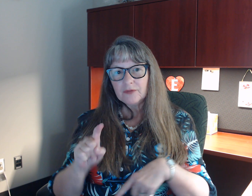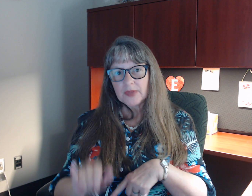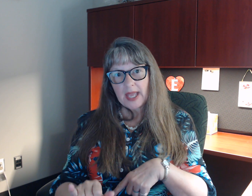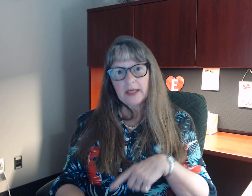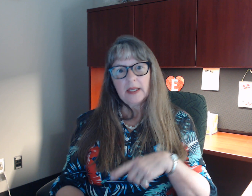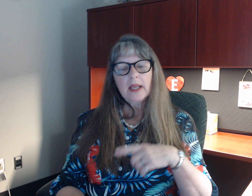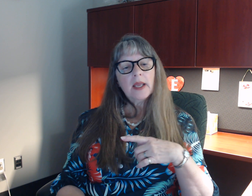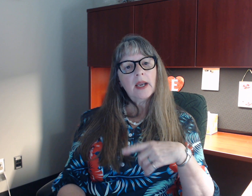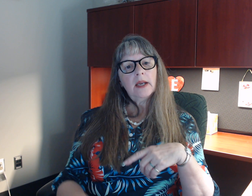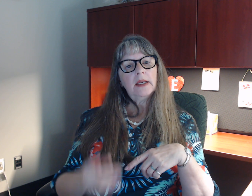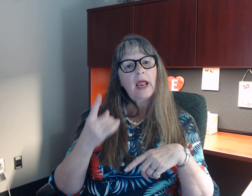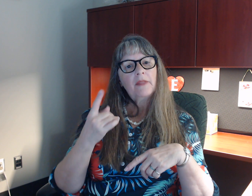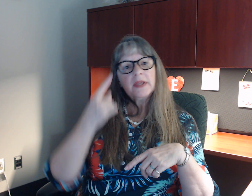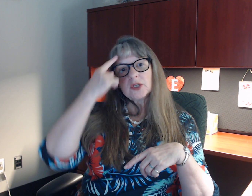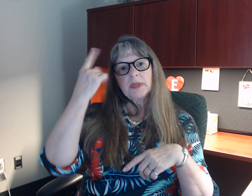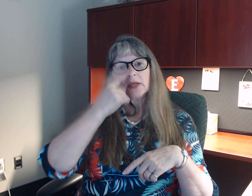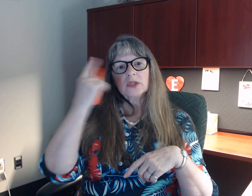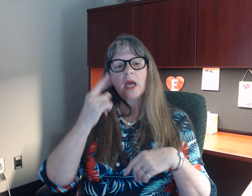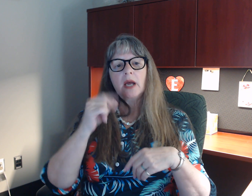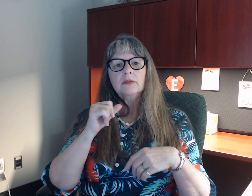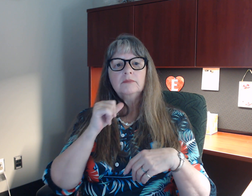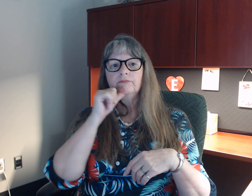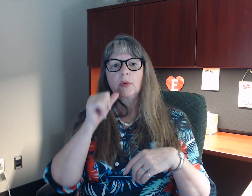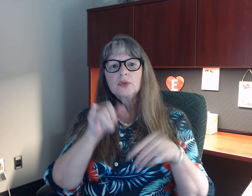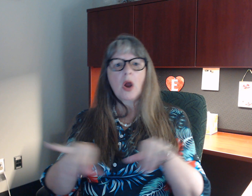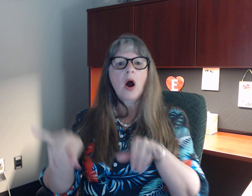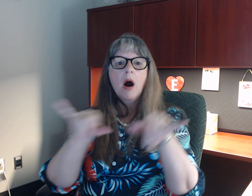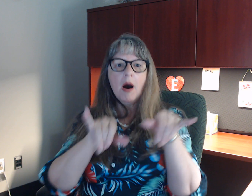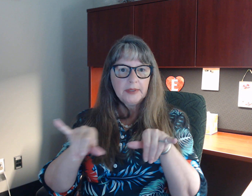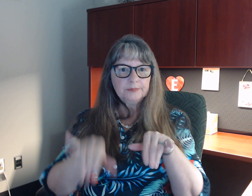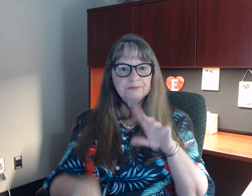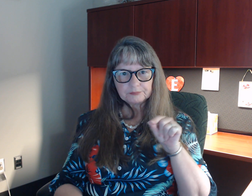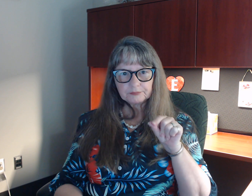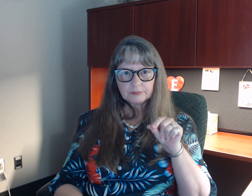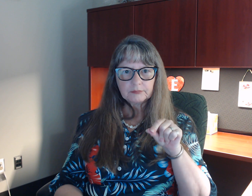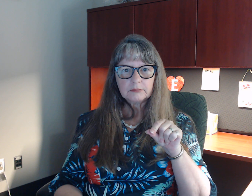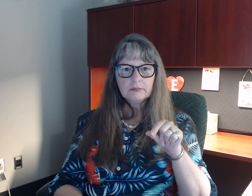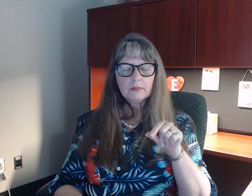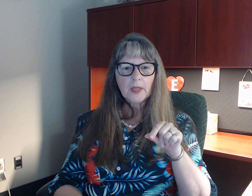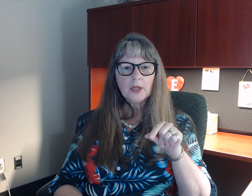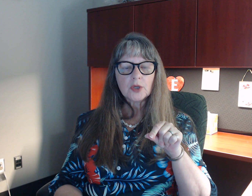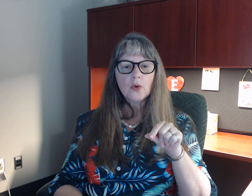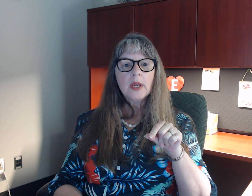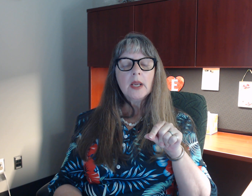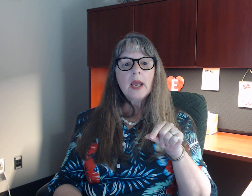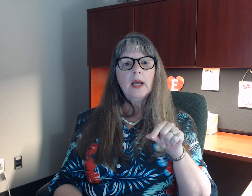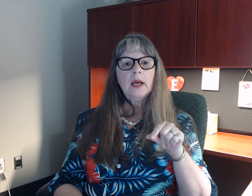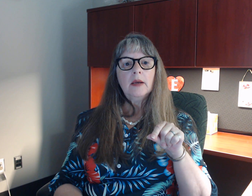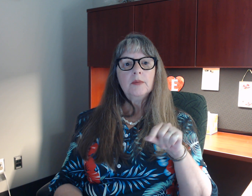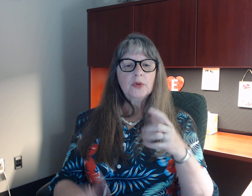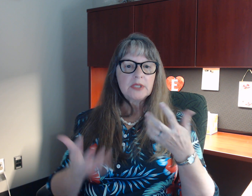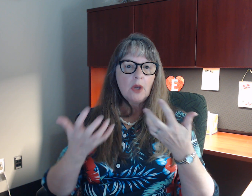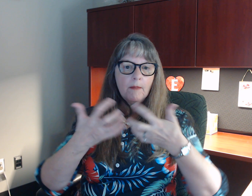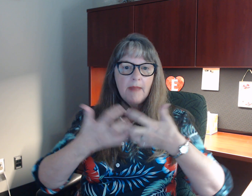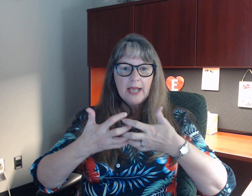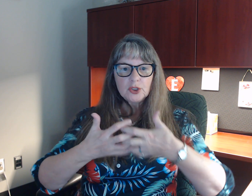that, and I think it's because it's not most common. So you could say, oh, matching